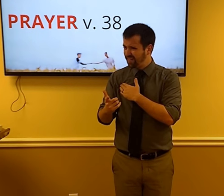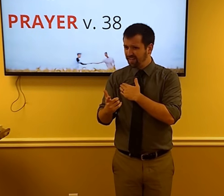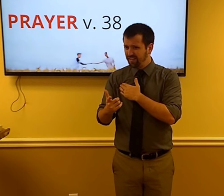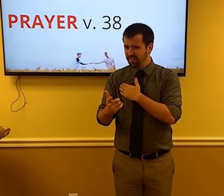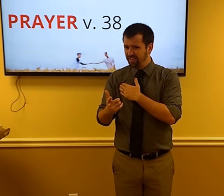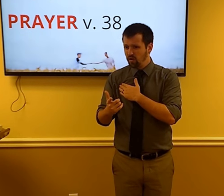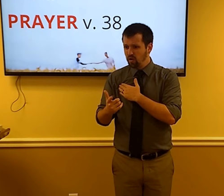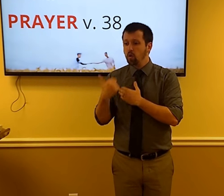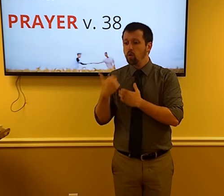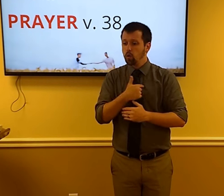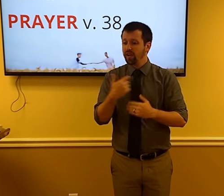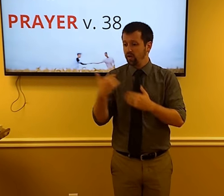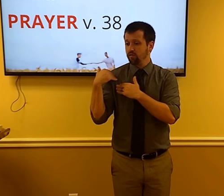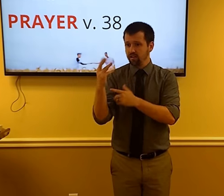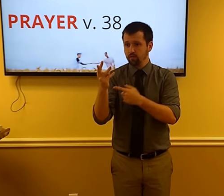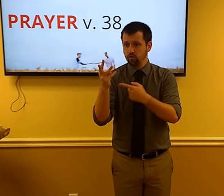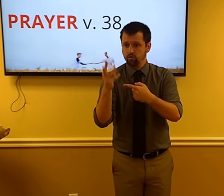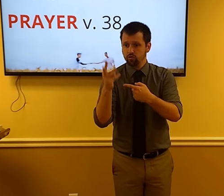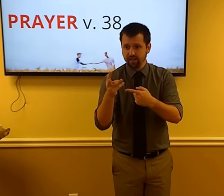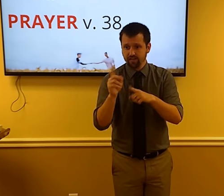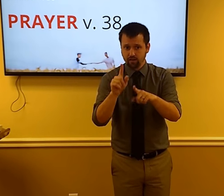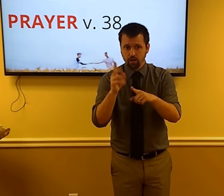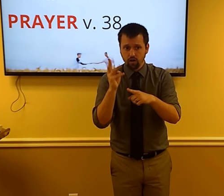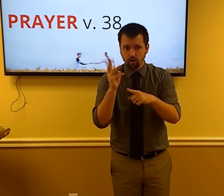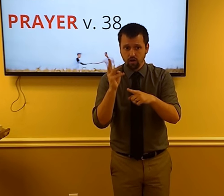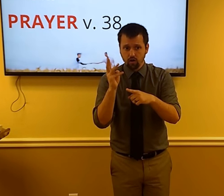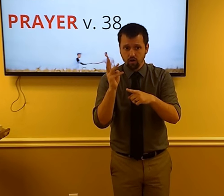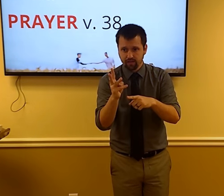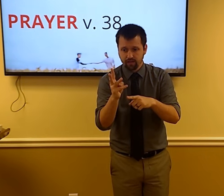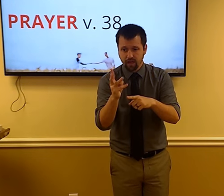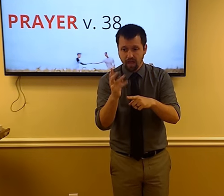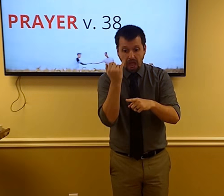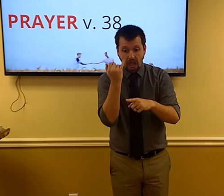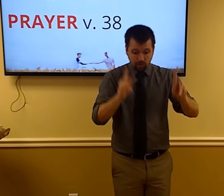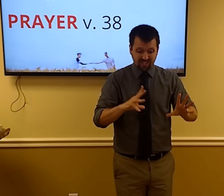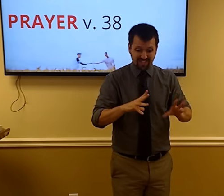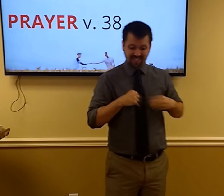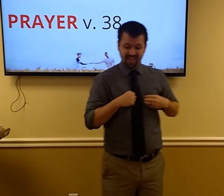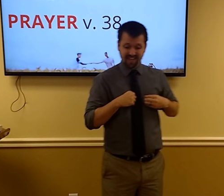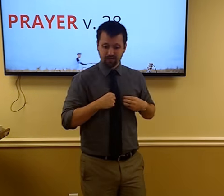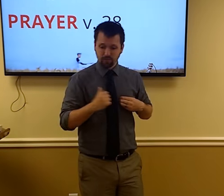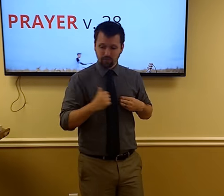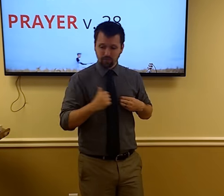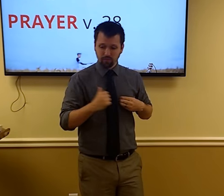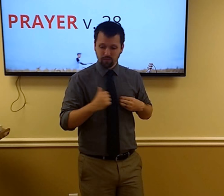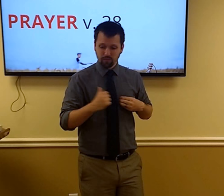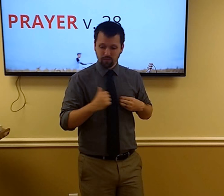So we are responsible to witness, to go and witness. If a person accepts or refuses,